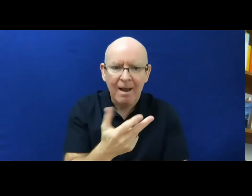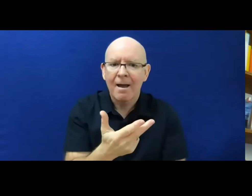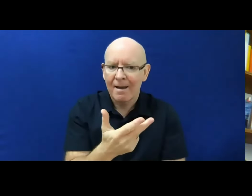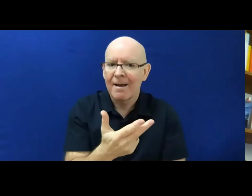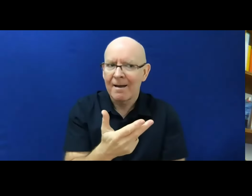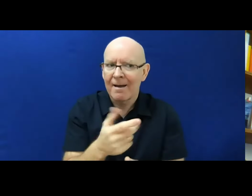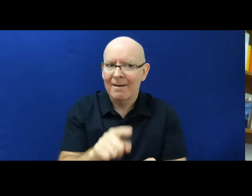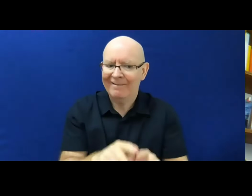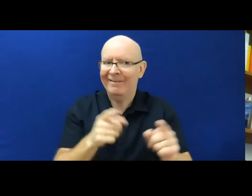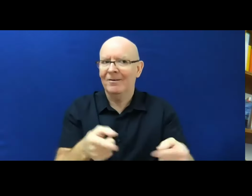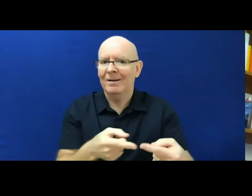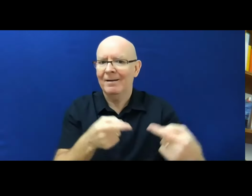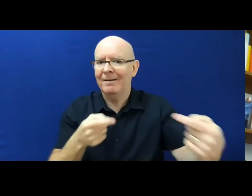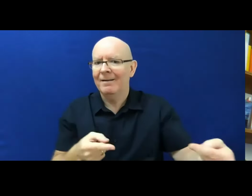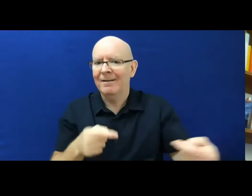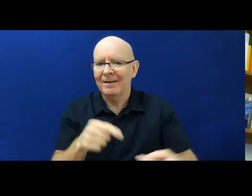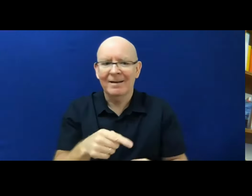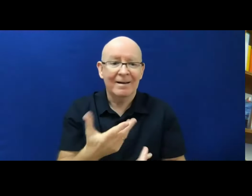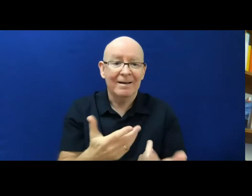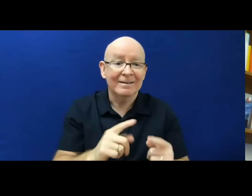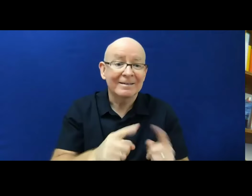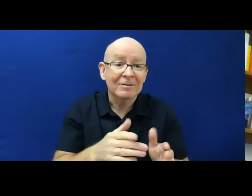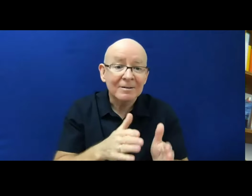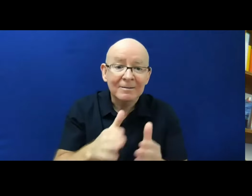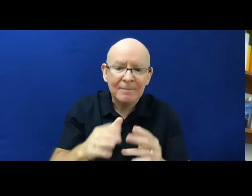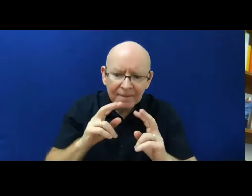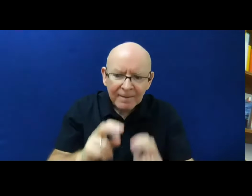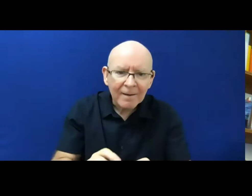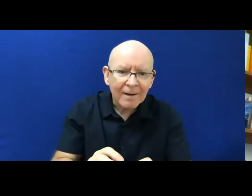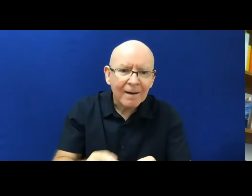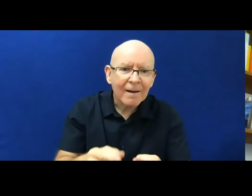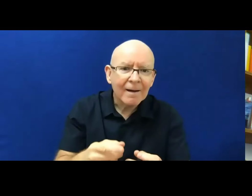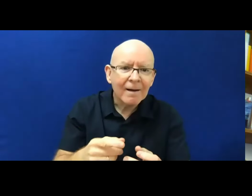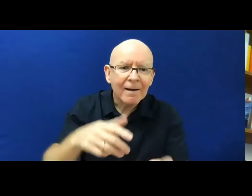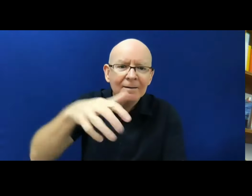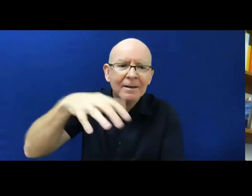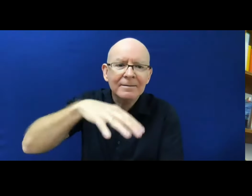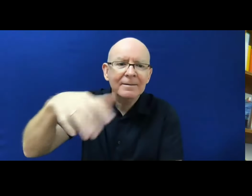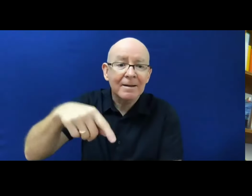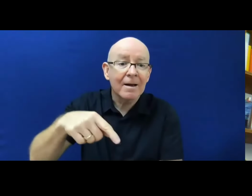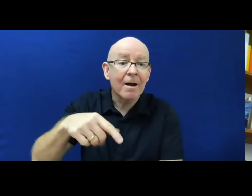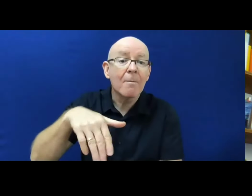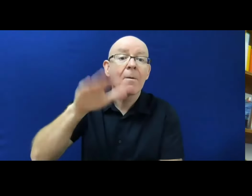to be most effective on how this whole reporting cycle functions. First, the state